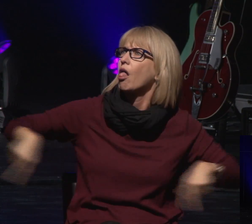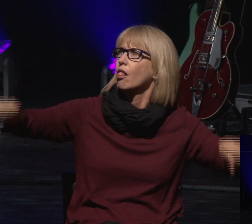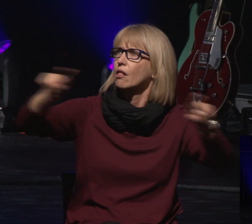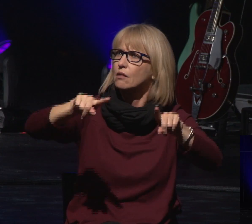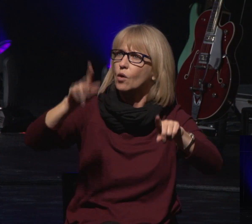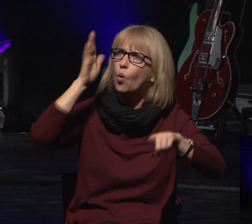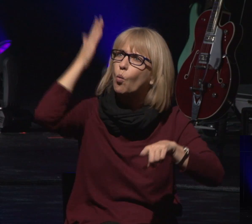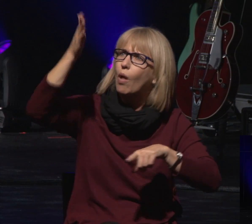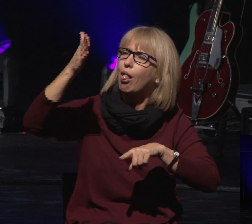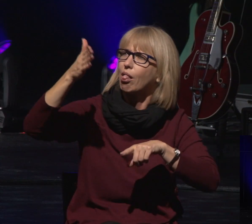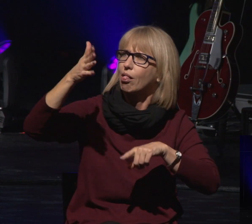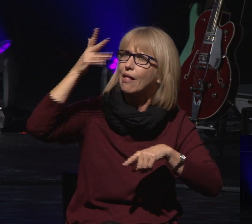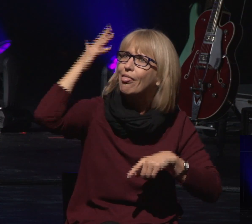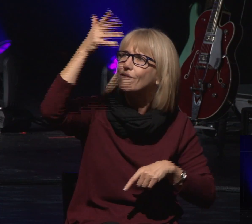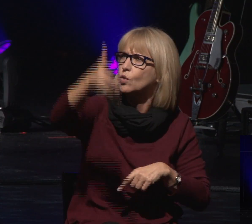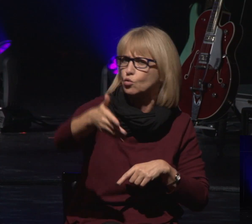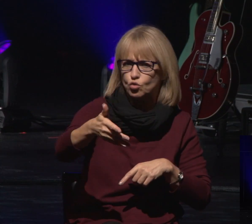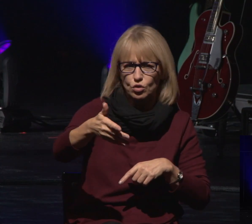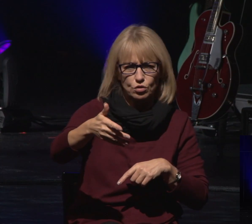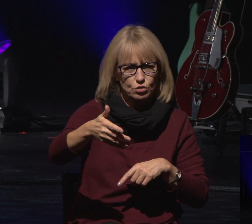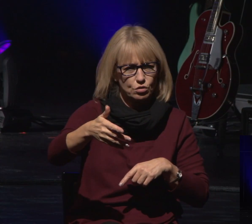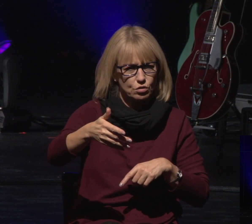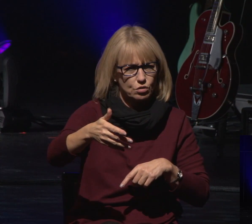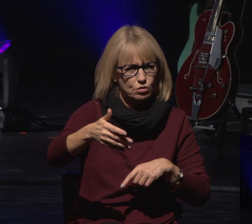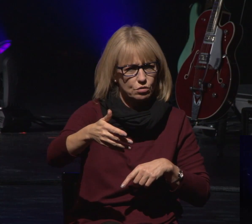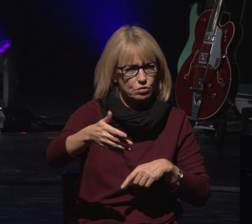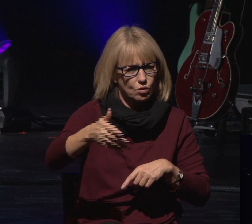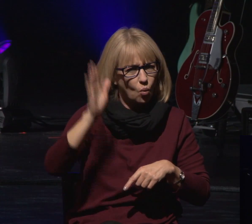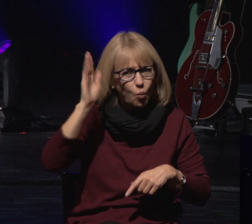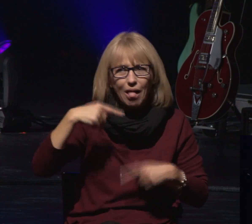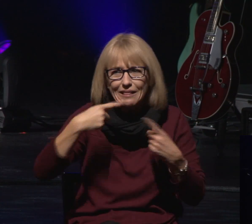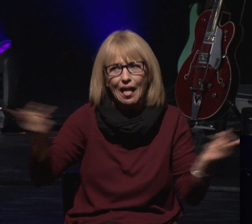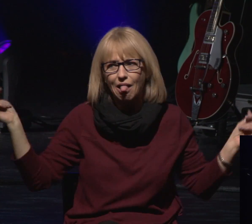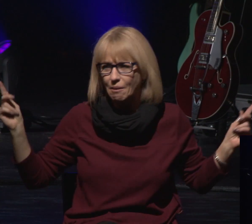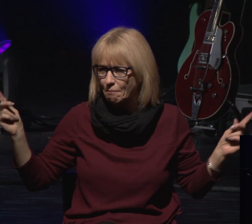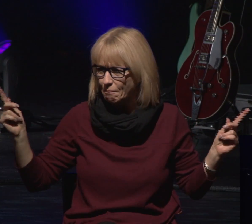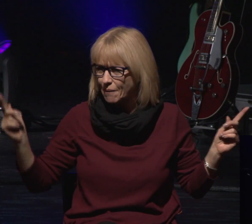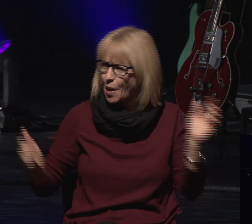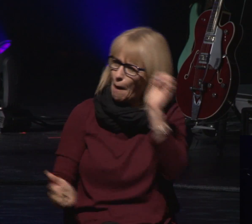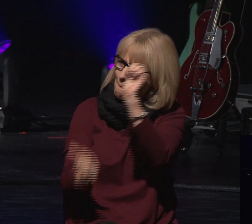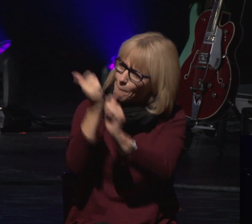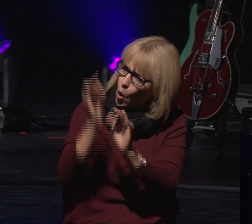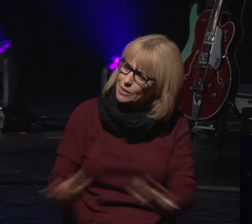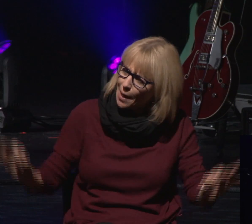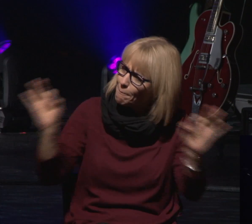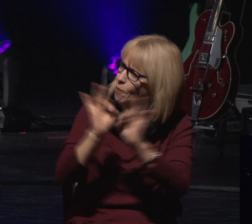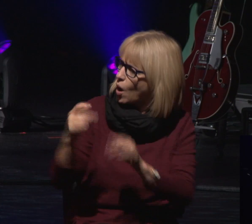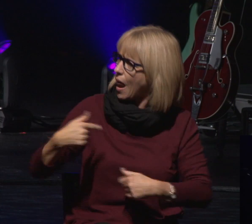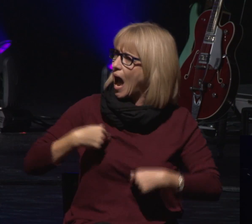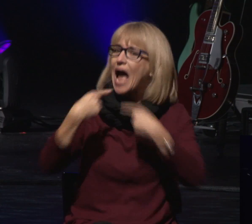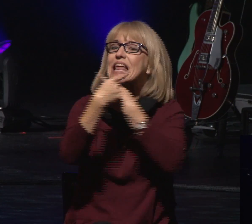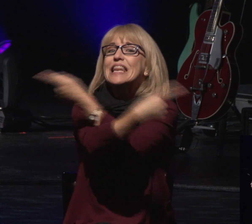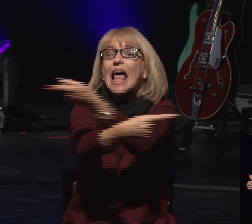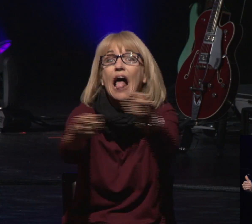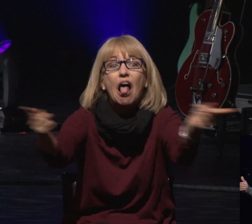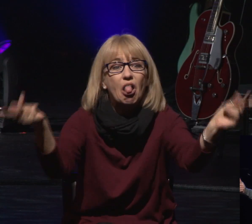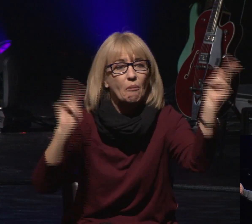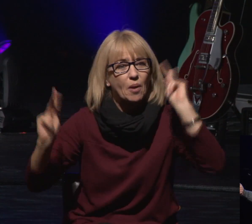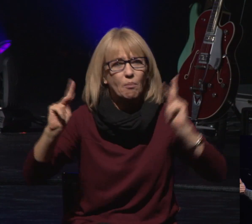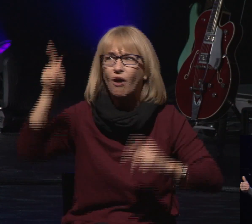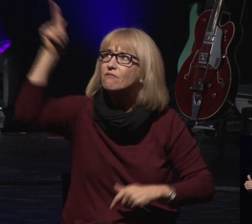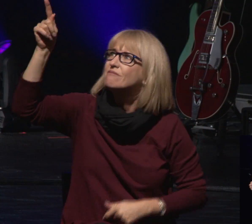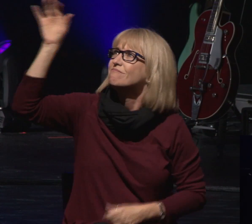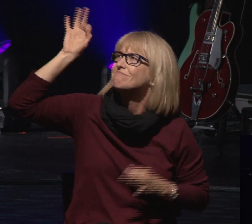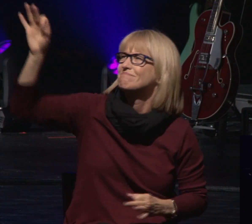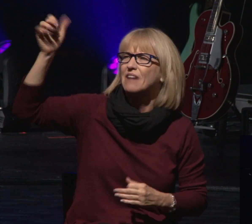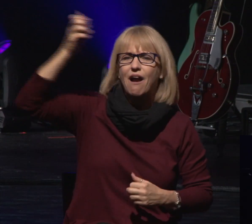for you? Are you saying, God, the most important thing in my life is that I declare your goodness to the generations coming after you? Now, some